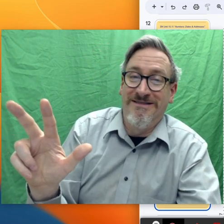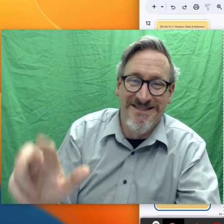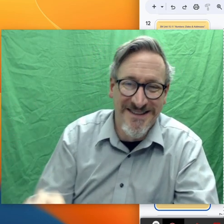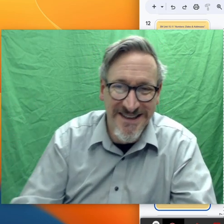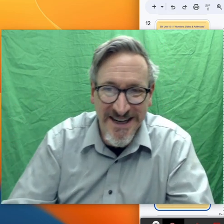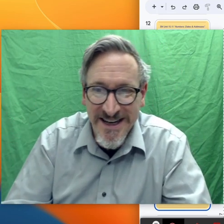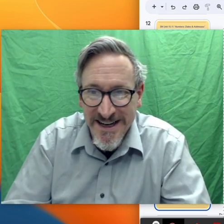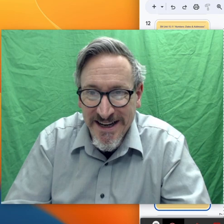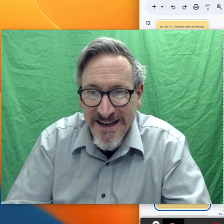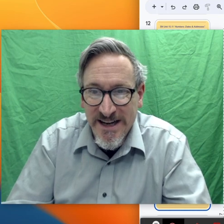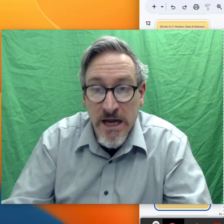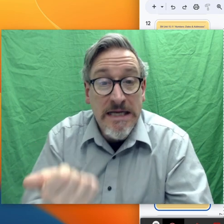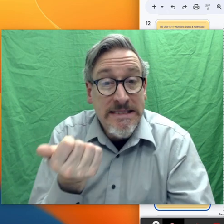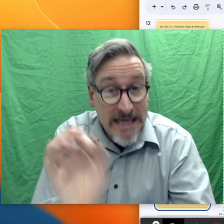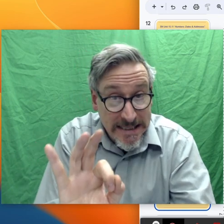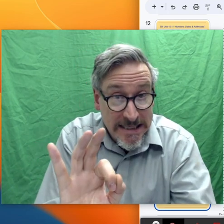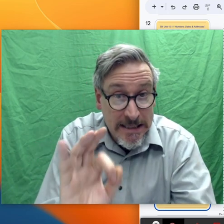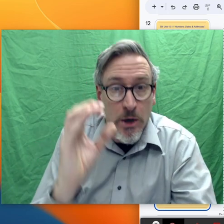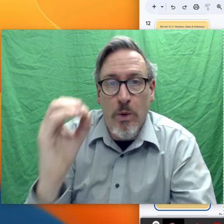3.